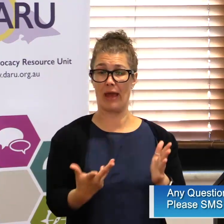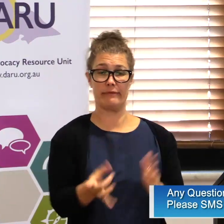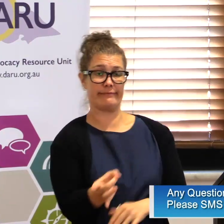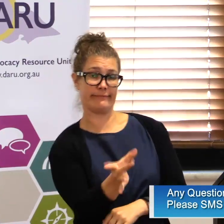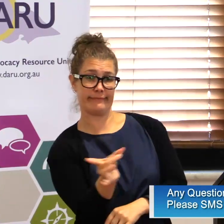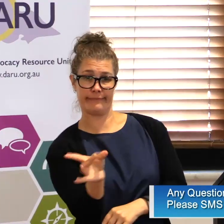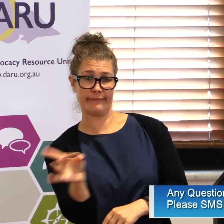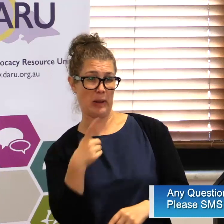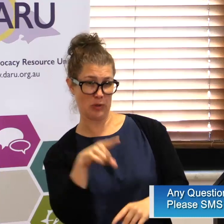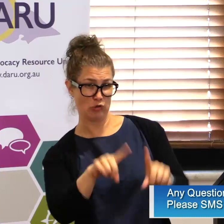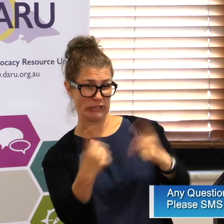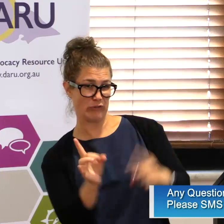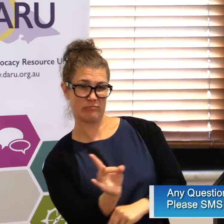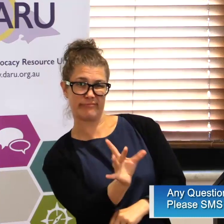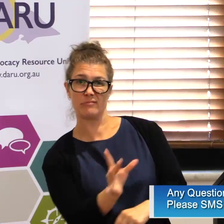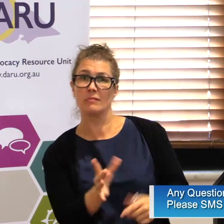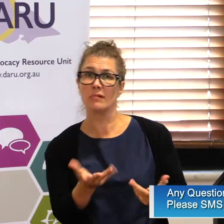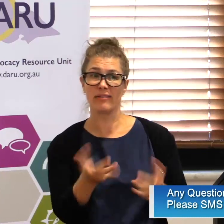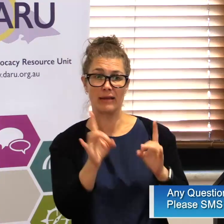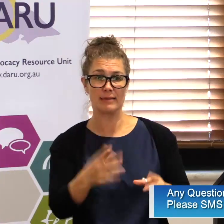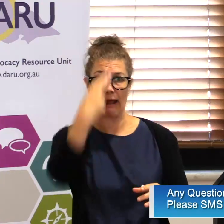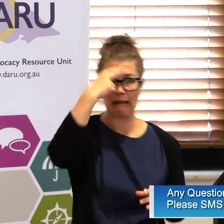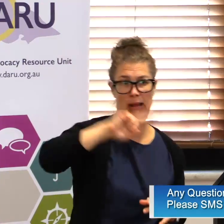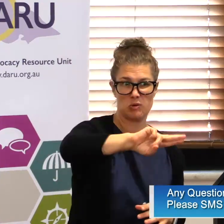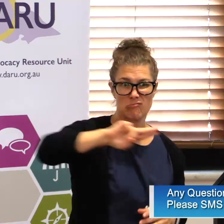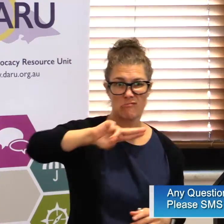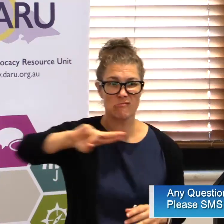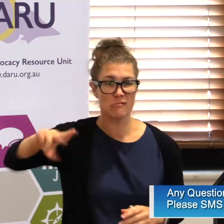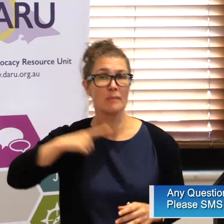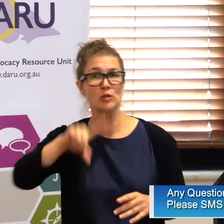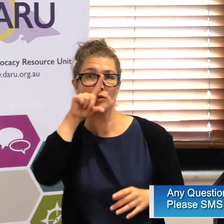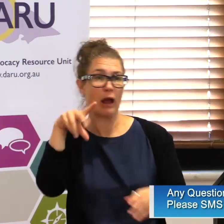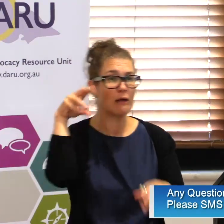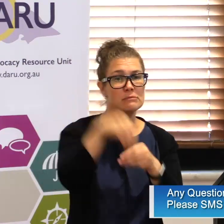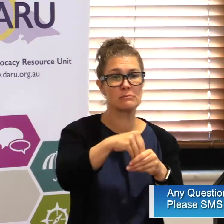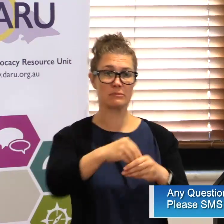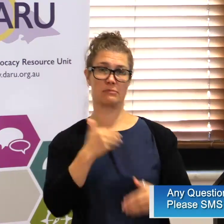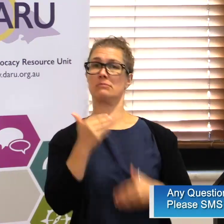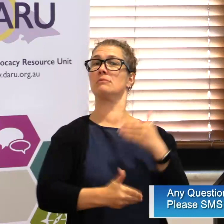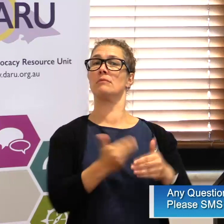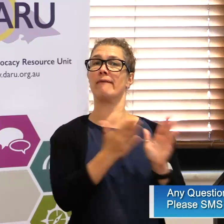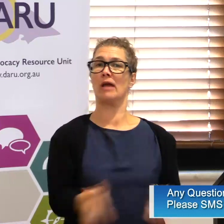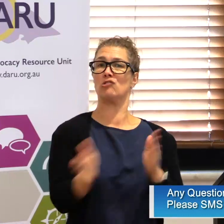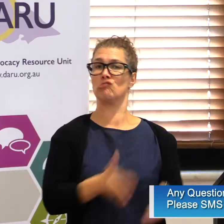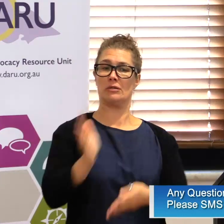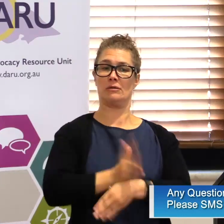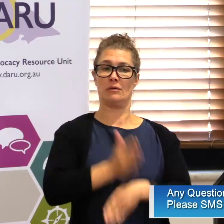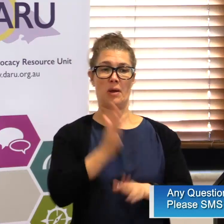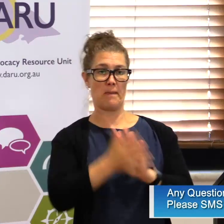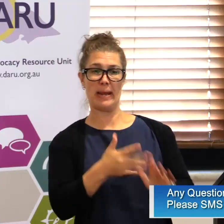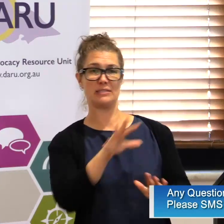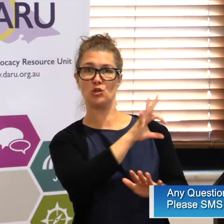started, basically labelling people. If you couldn't participate in the production process, you are not abled.